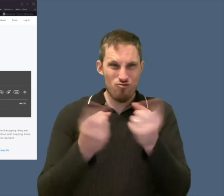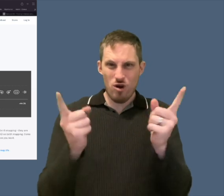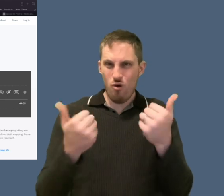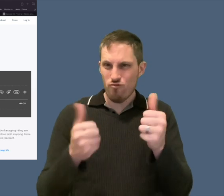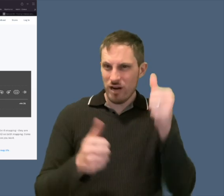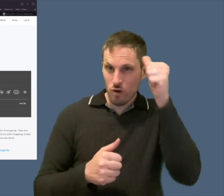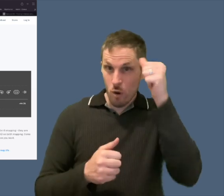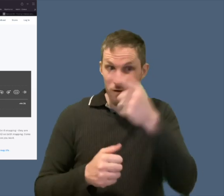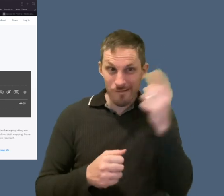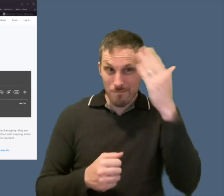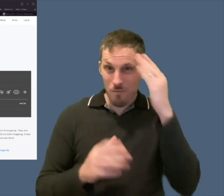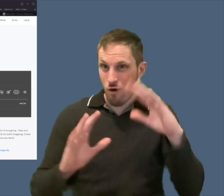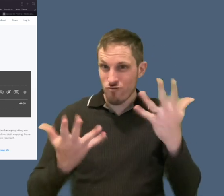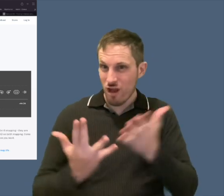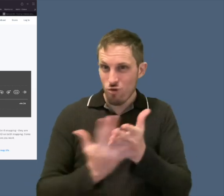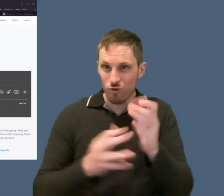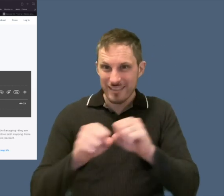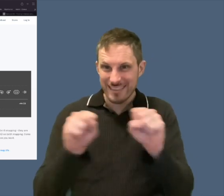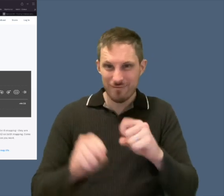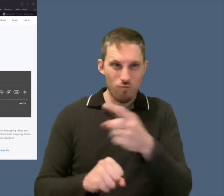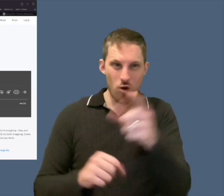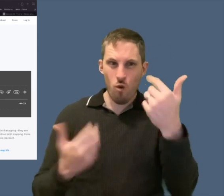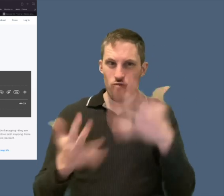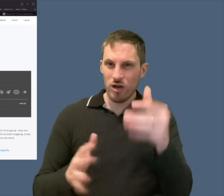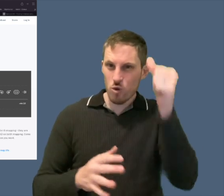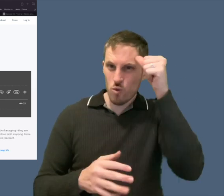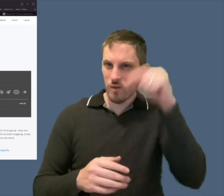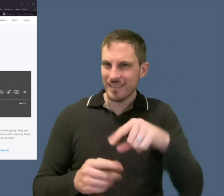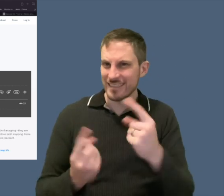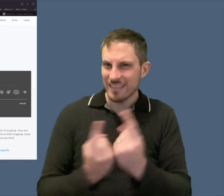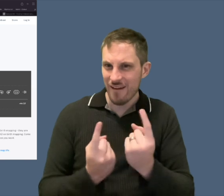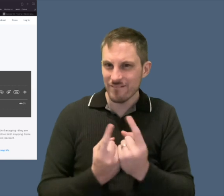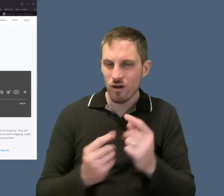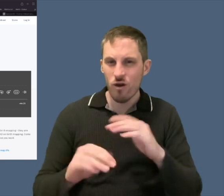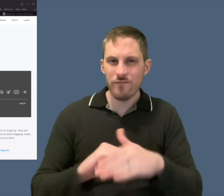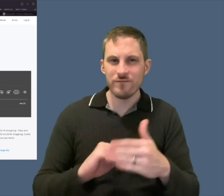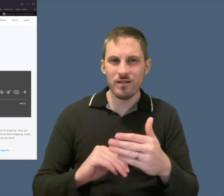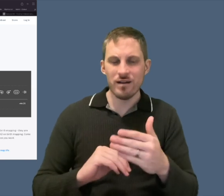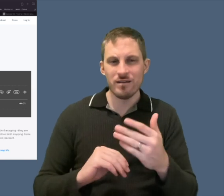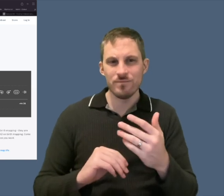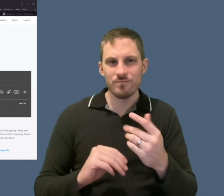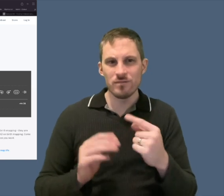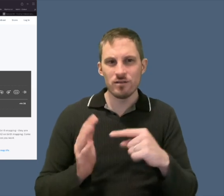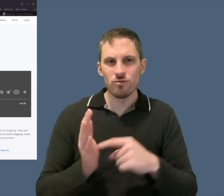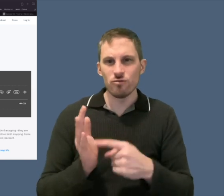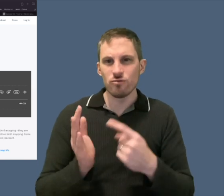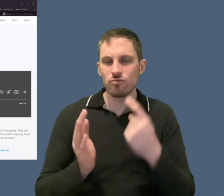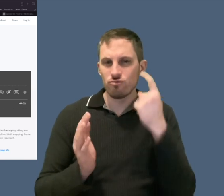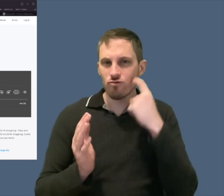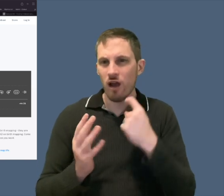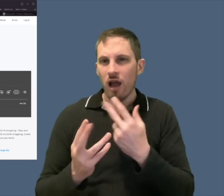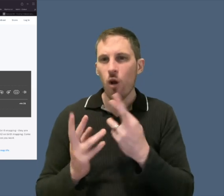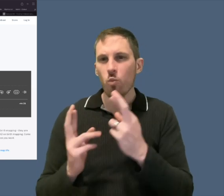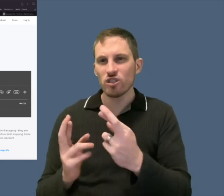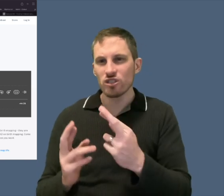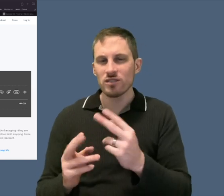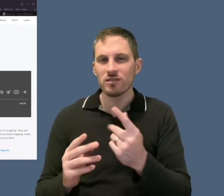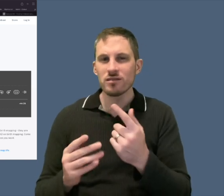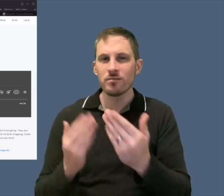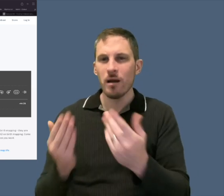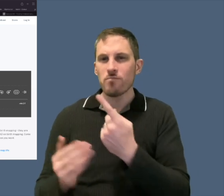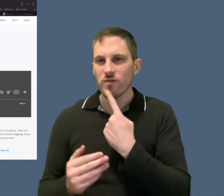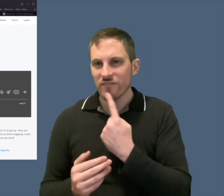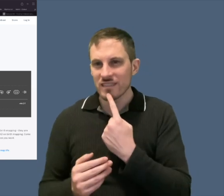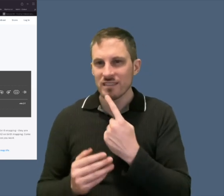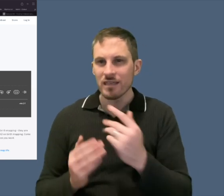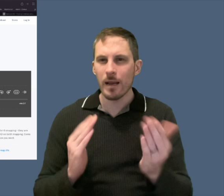through the system. We knew all this kind of stuff. The whole try wishes and preferences instead of plan, because plan